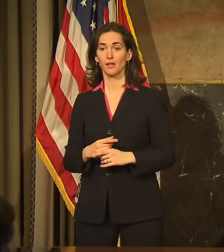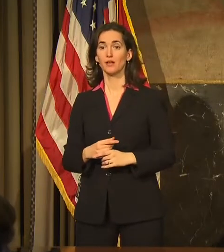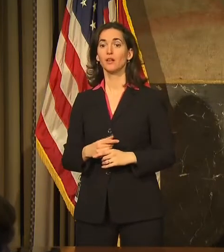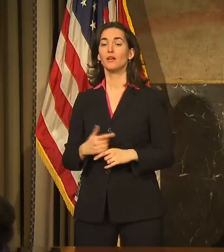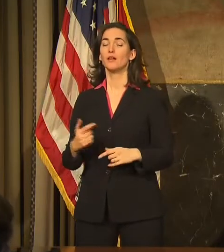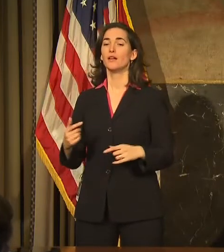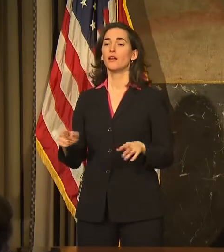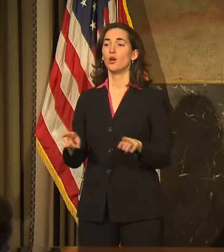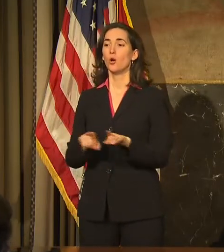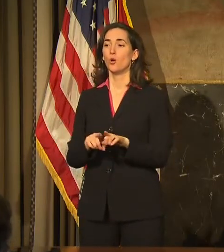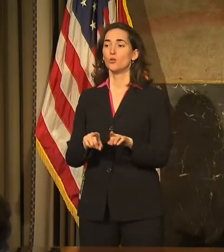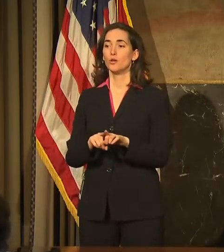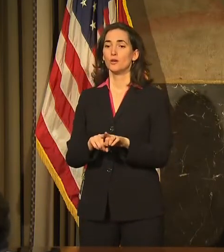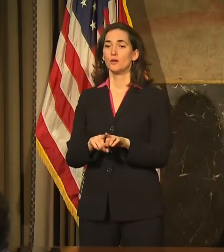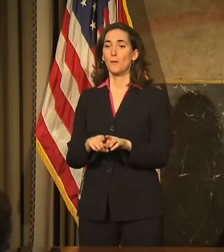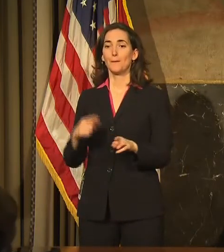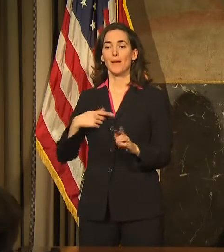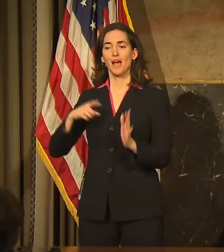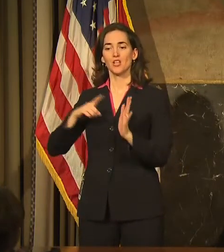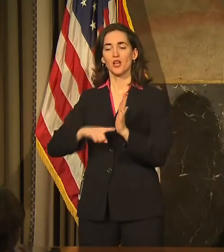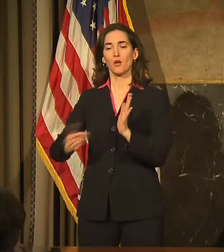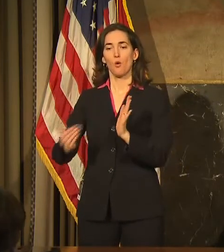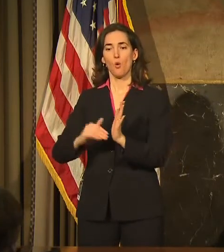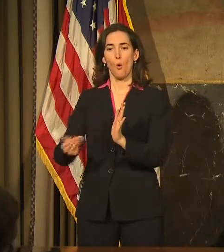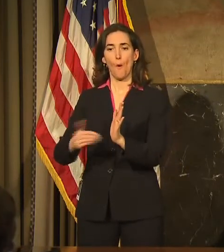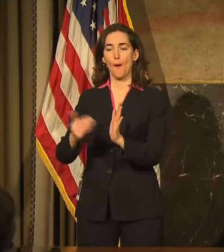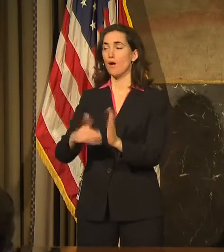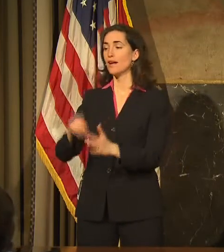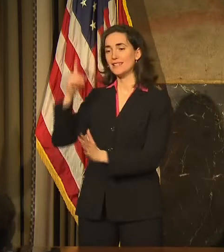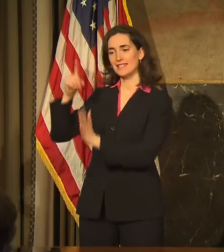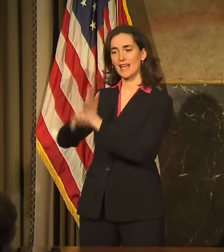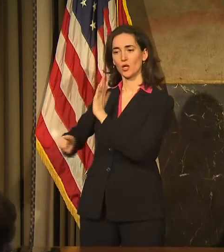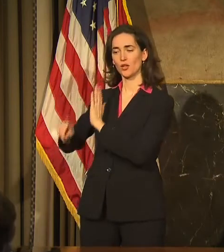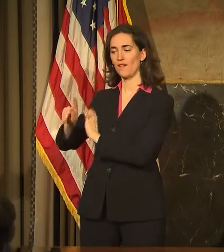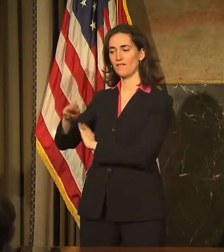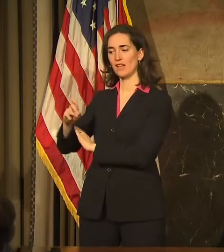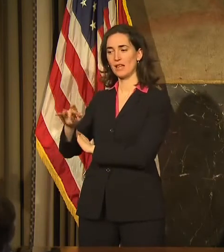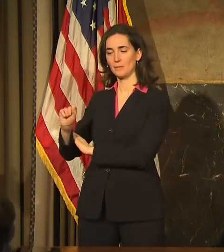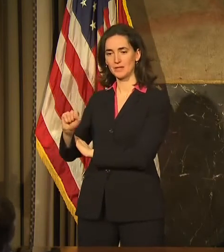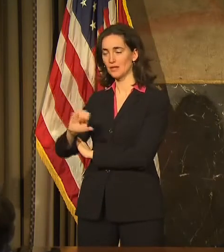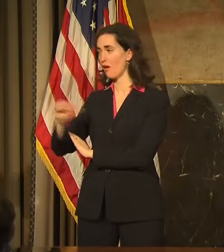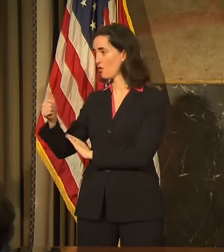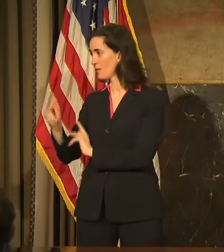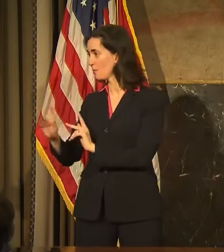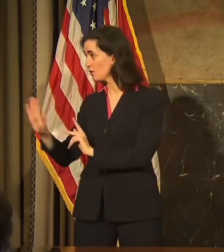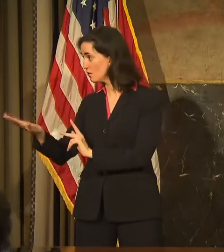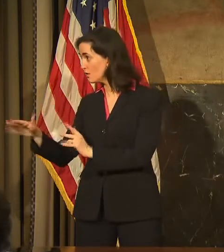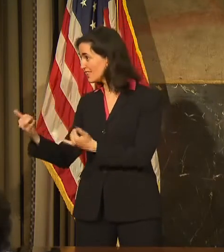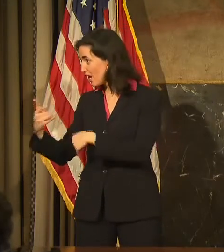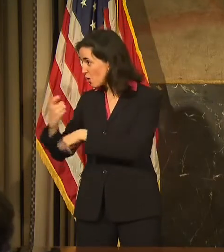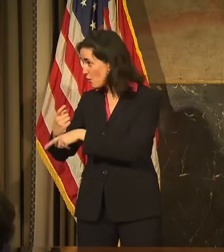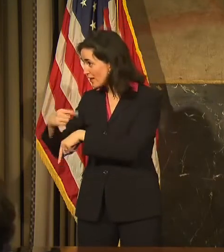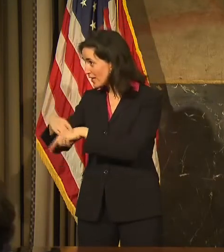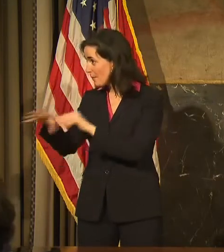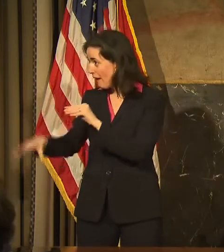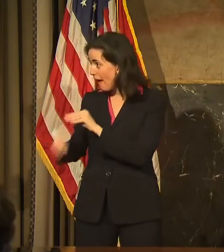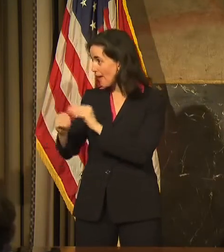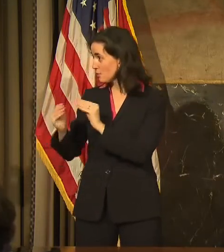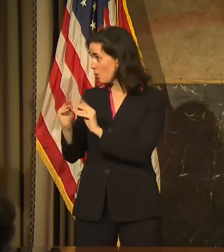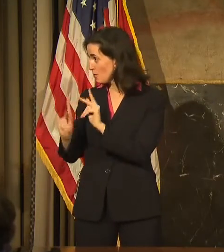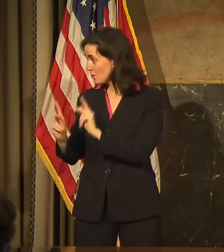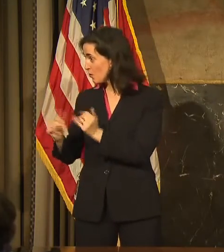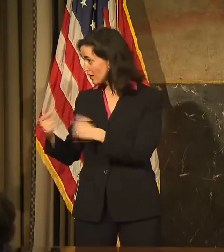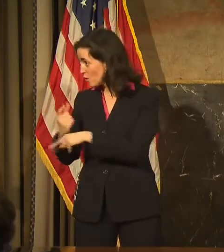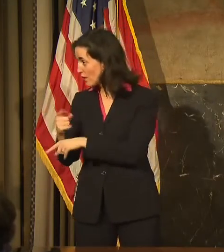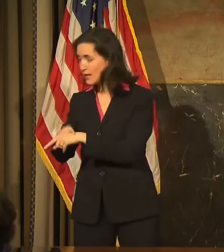checked multiple times with Secretary Phillips and others, is this the right time to add these